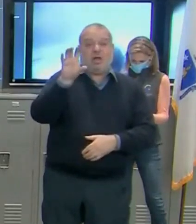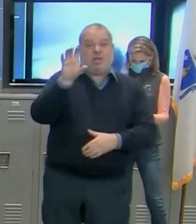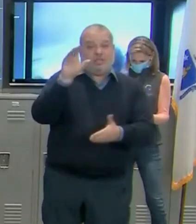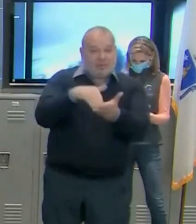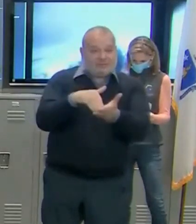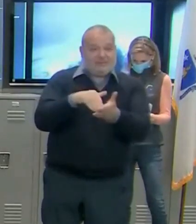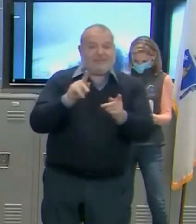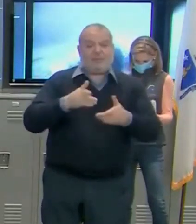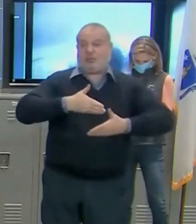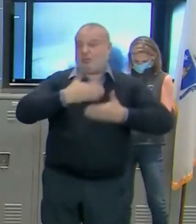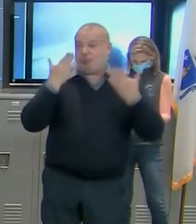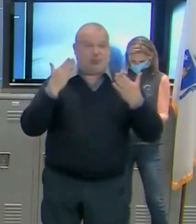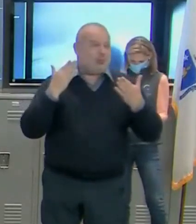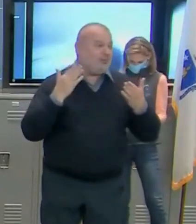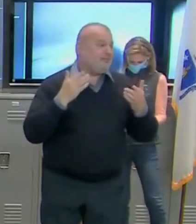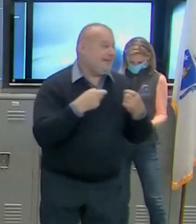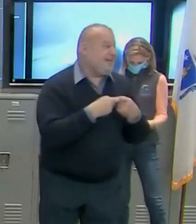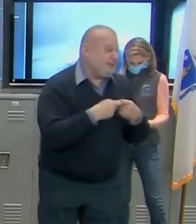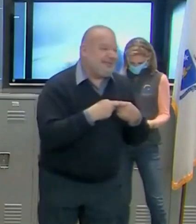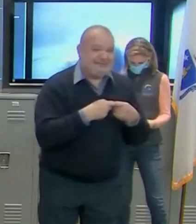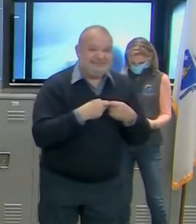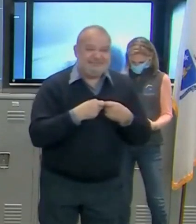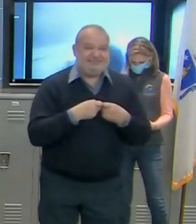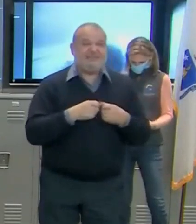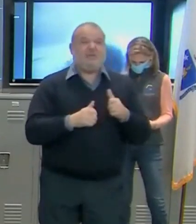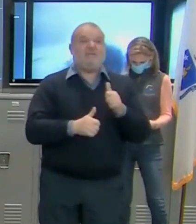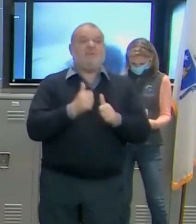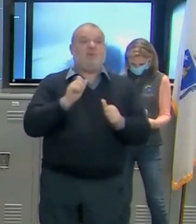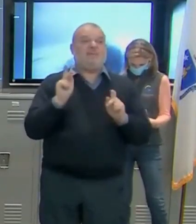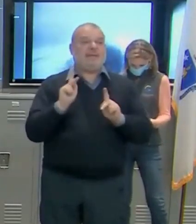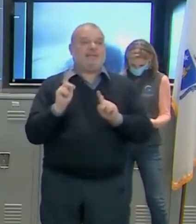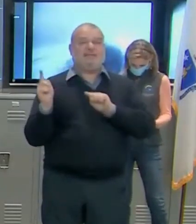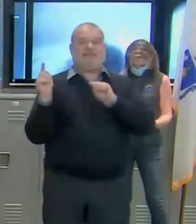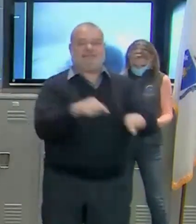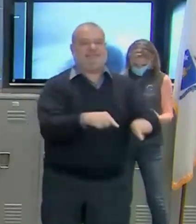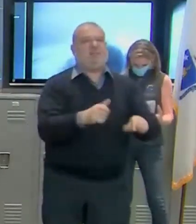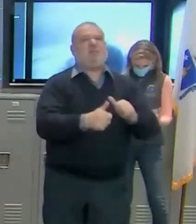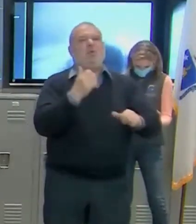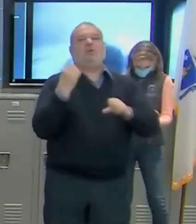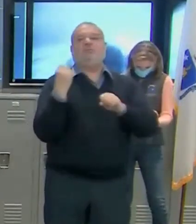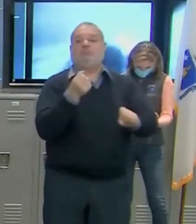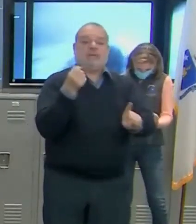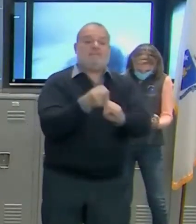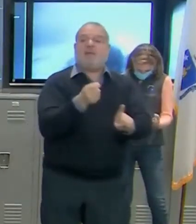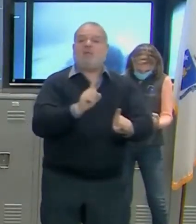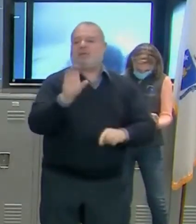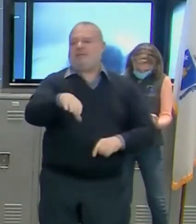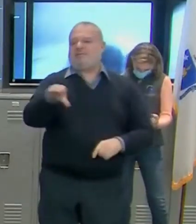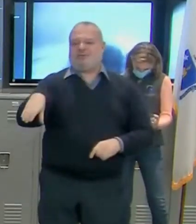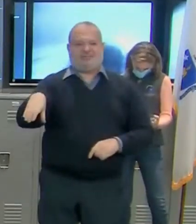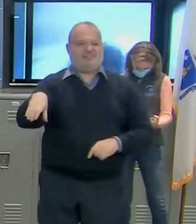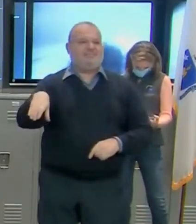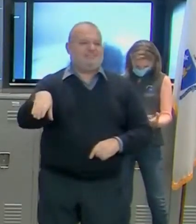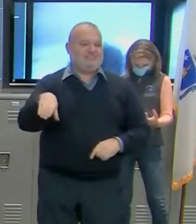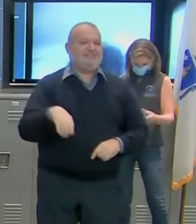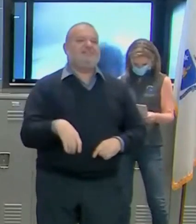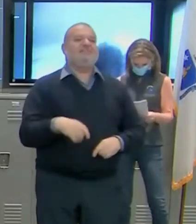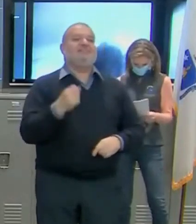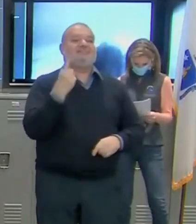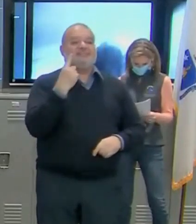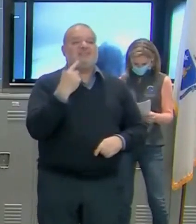largest forces down in Cape Cod. We have Joint Base Cape Cod is being utilized, as well as 3 or 4 other staging